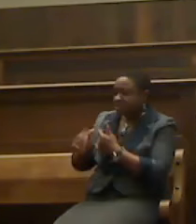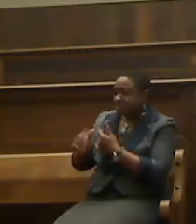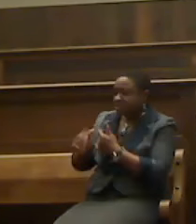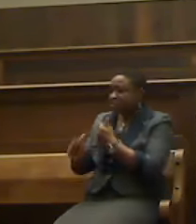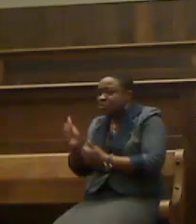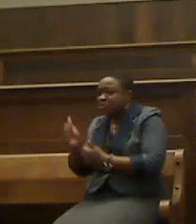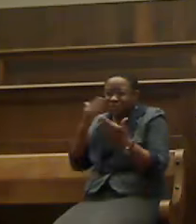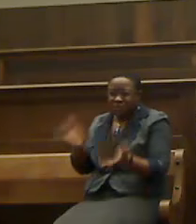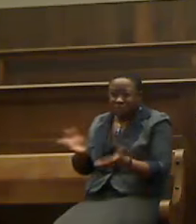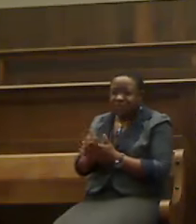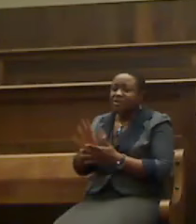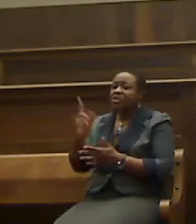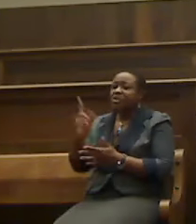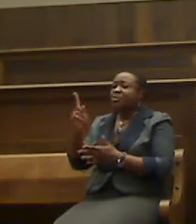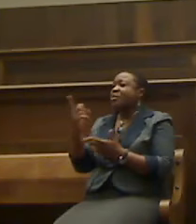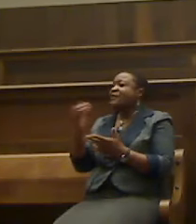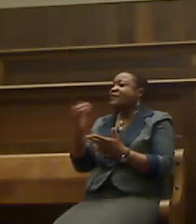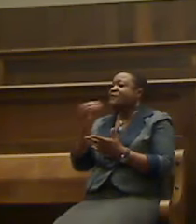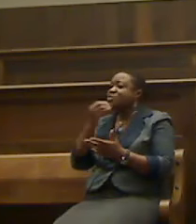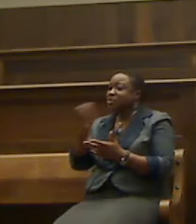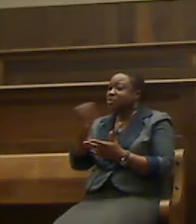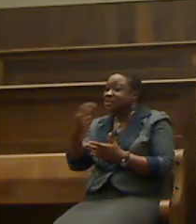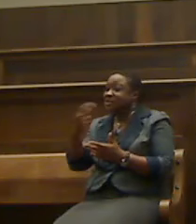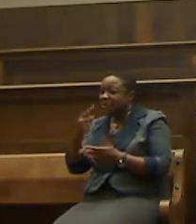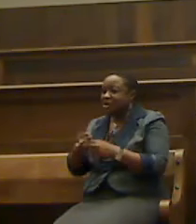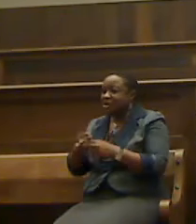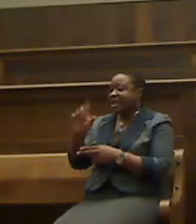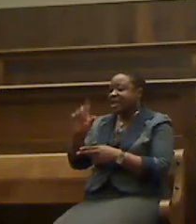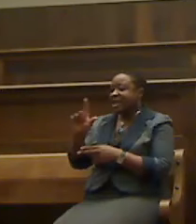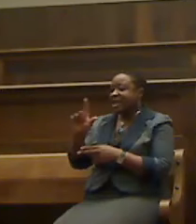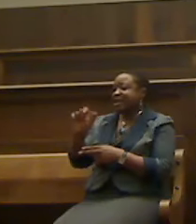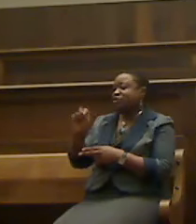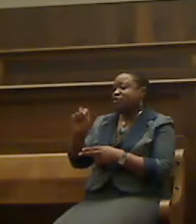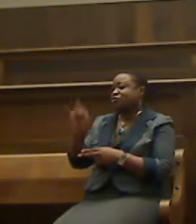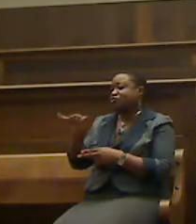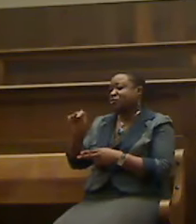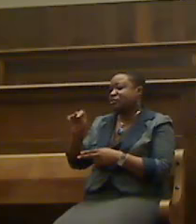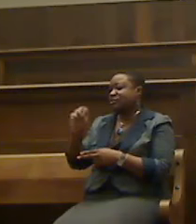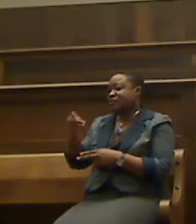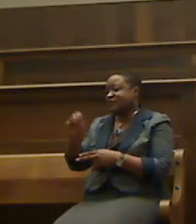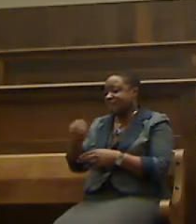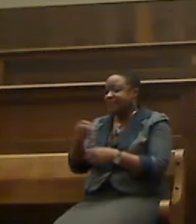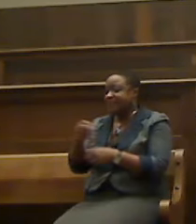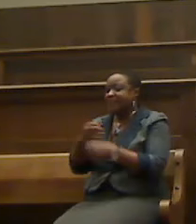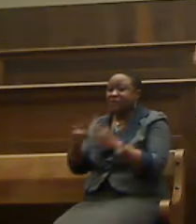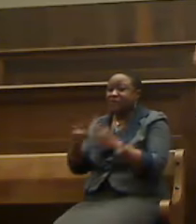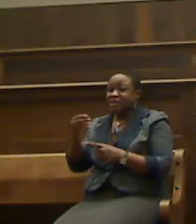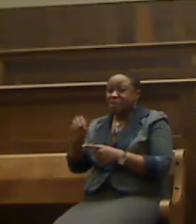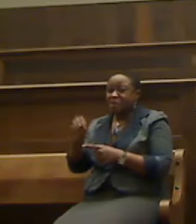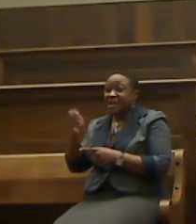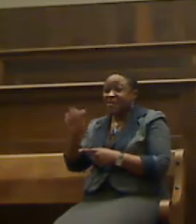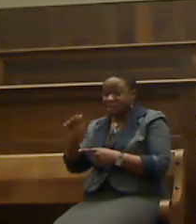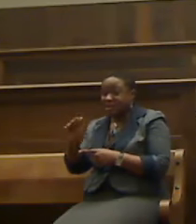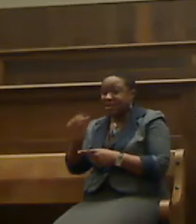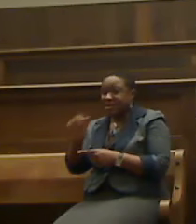example, there was a food supplement in the 1980s called L-tryptophan, created from genetically modified bacteria, and the process almost certainly